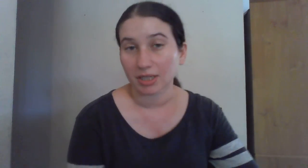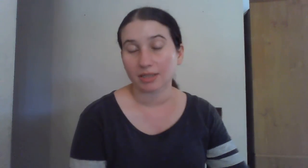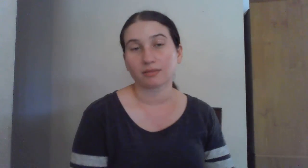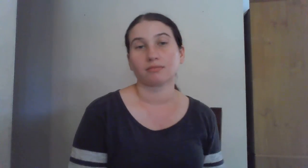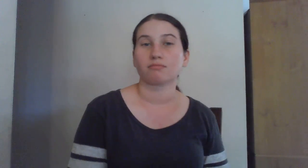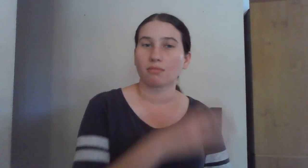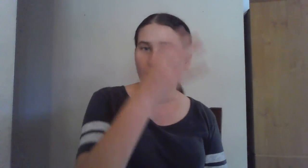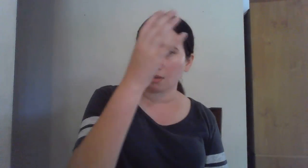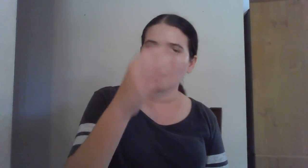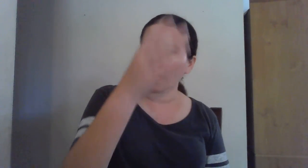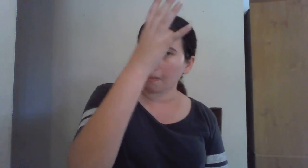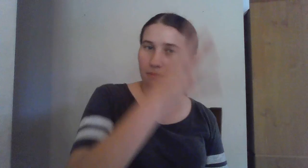right?